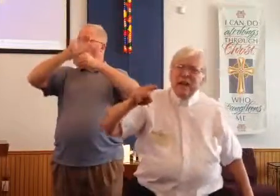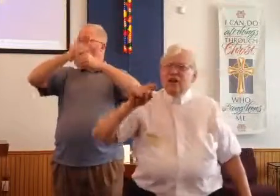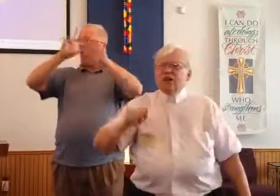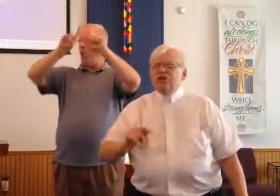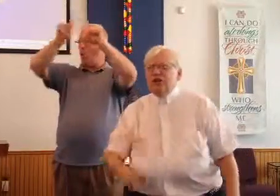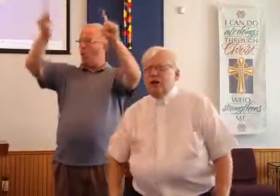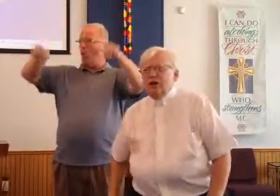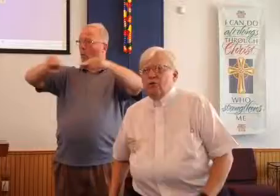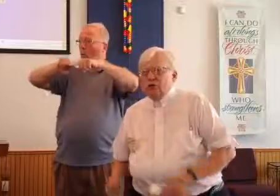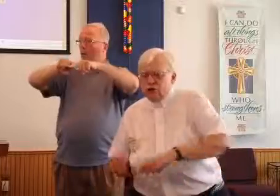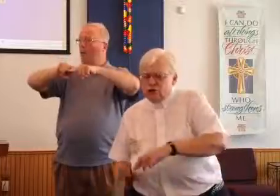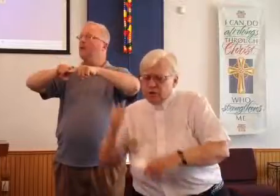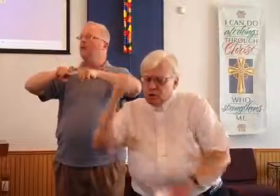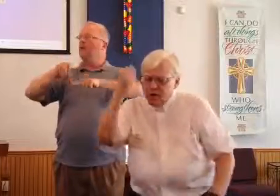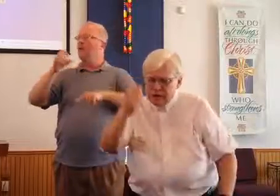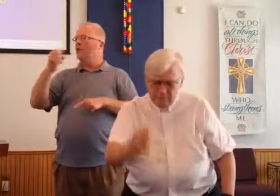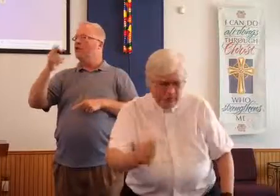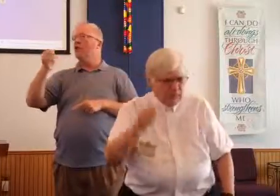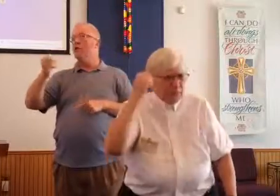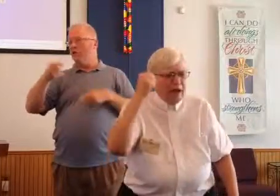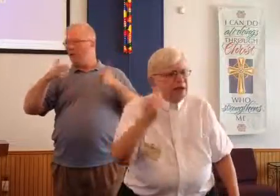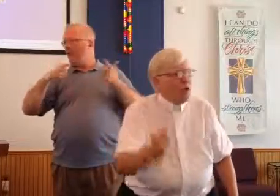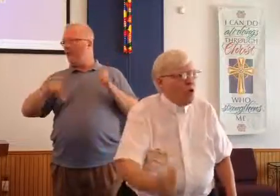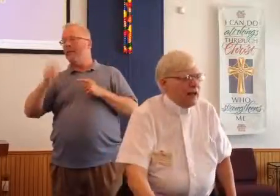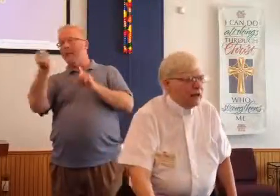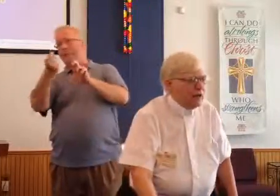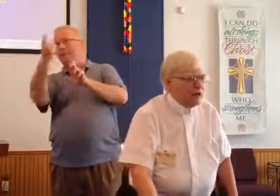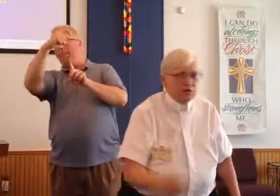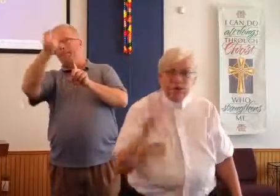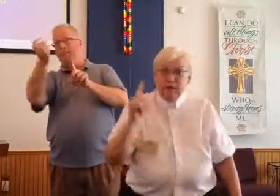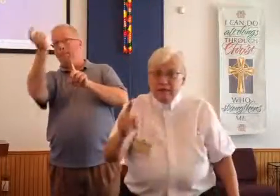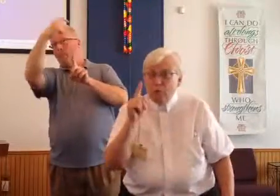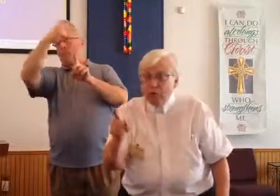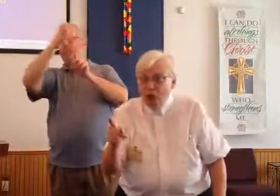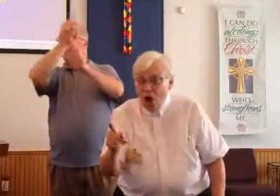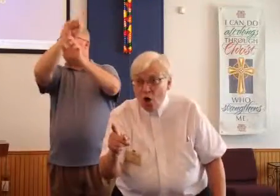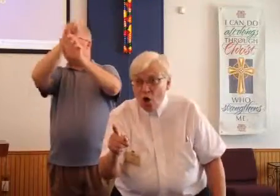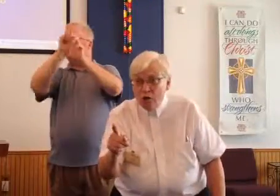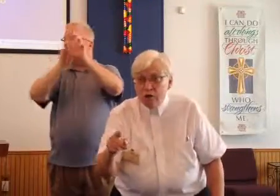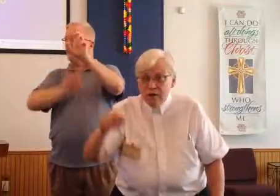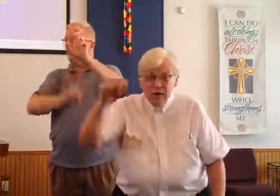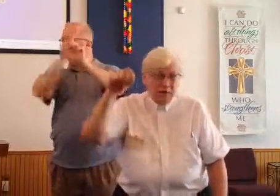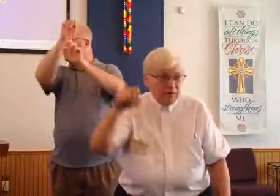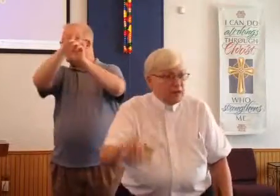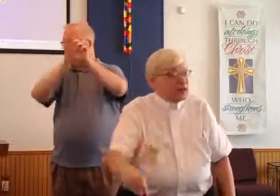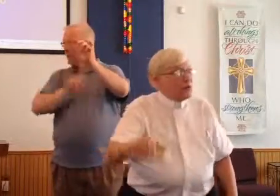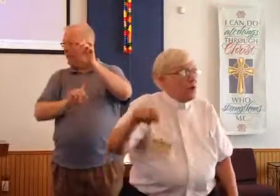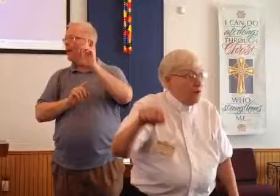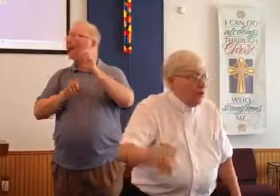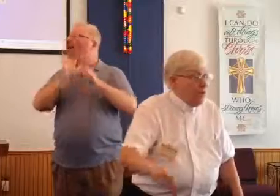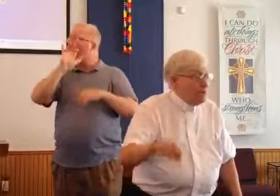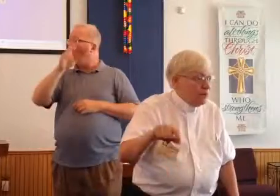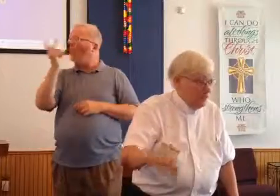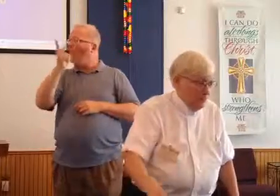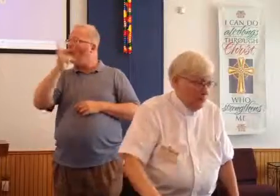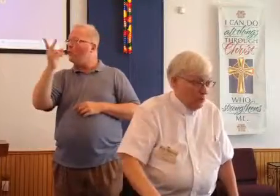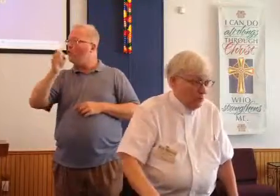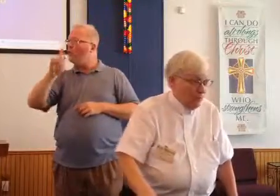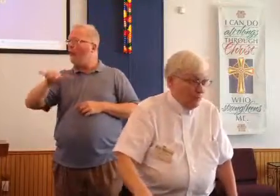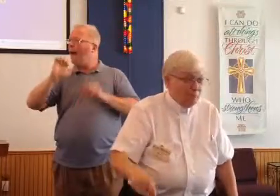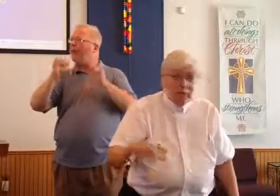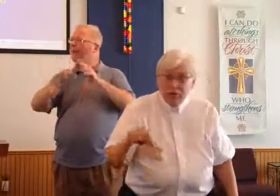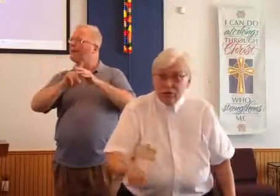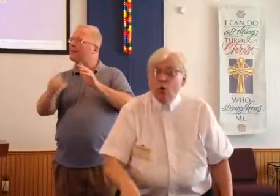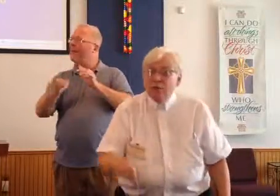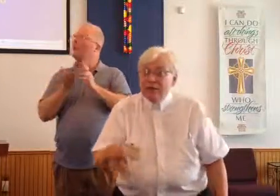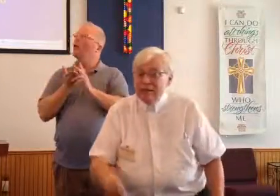the attack on Jericho, she put a red cord out the window so that they would know that this is where Rahab and her family